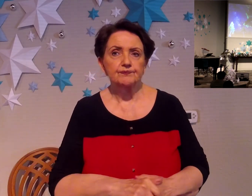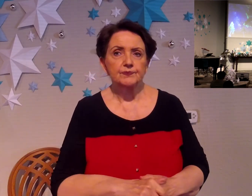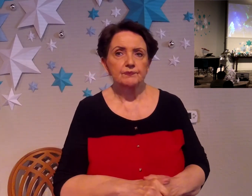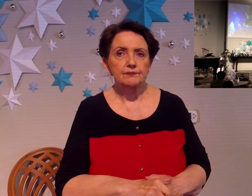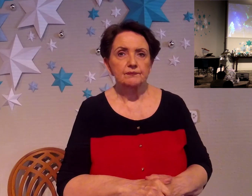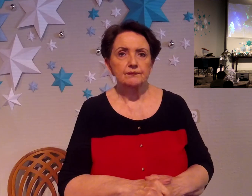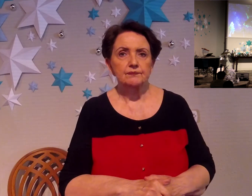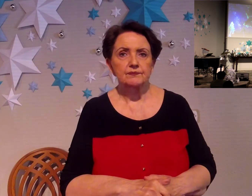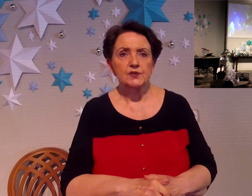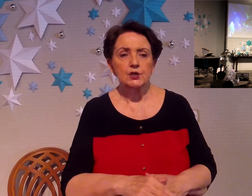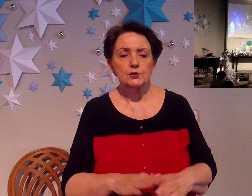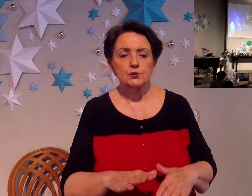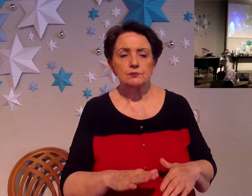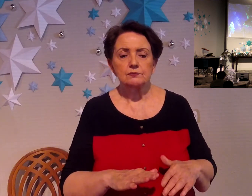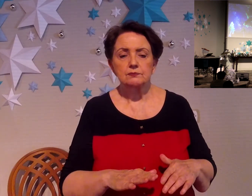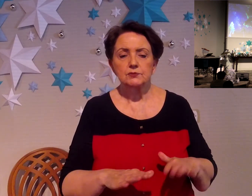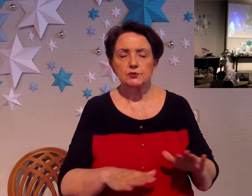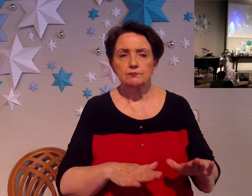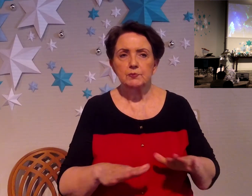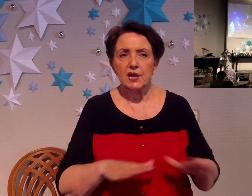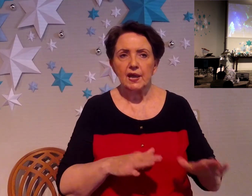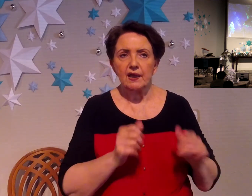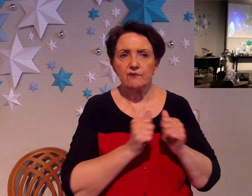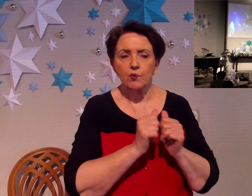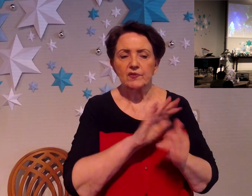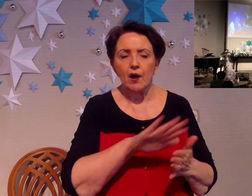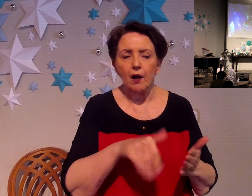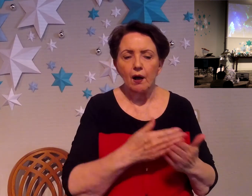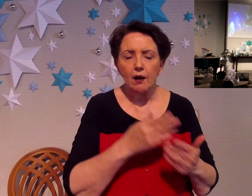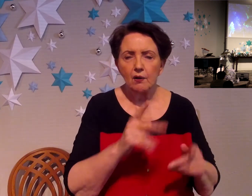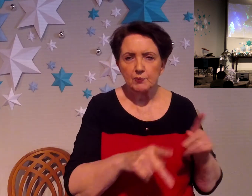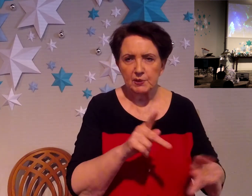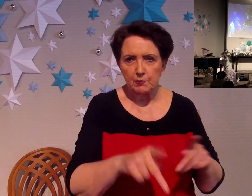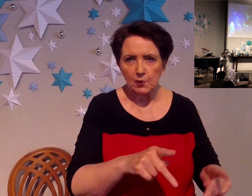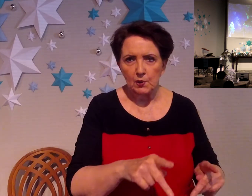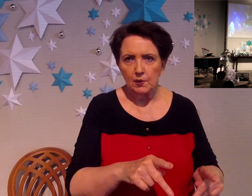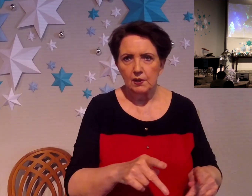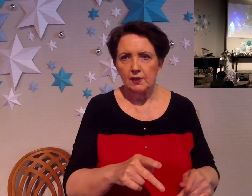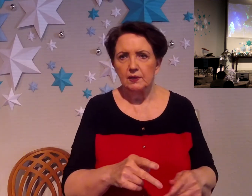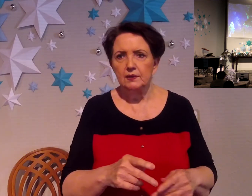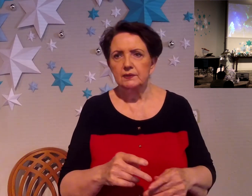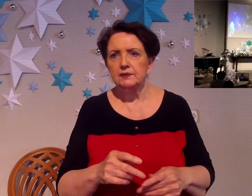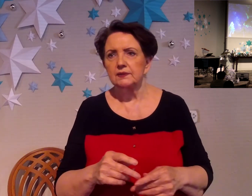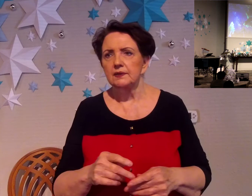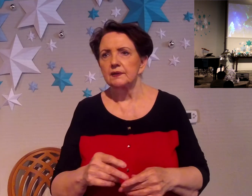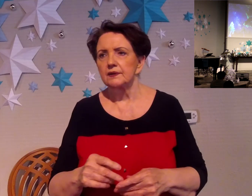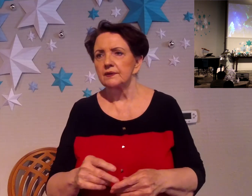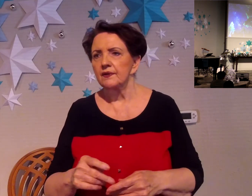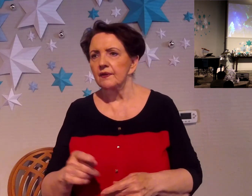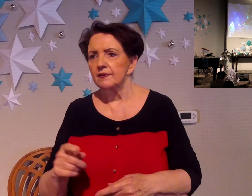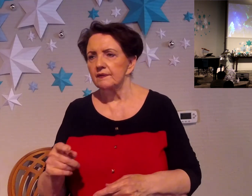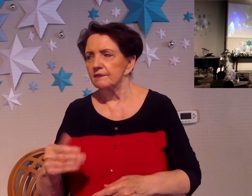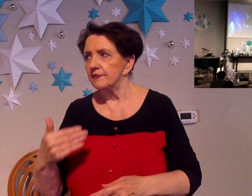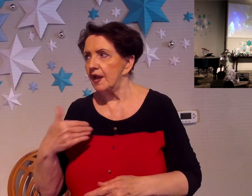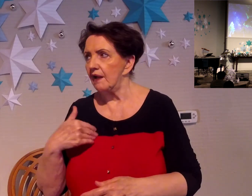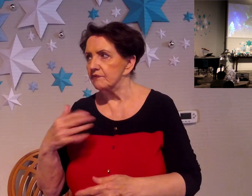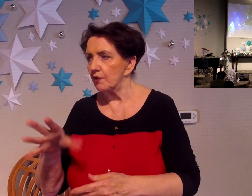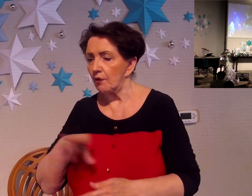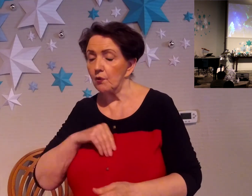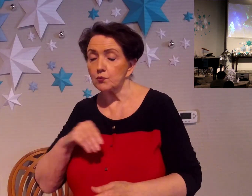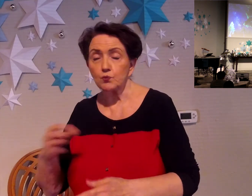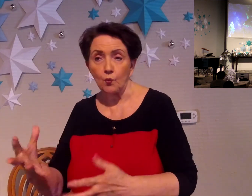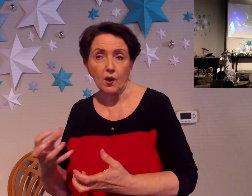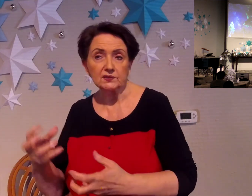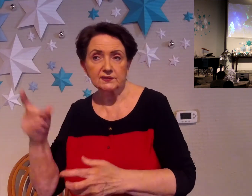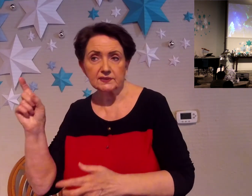Treat all people never as a means to an end, but always as an end in themselves, which means what? They have their own wants, their own needs, their